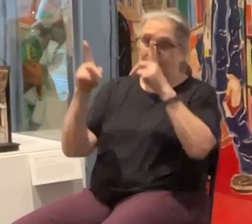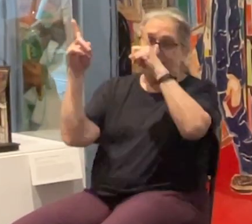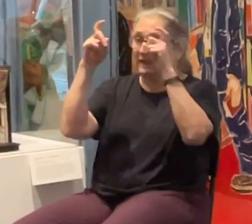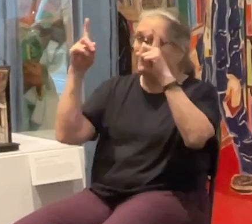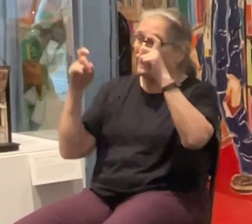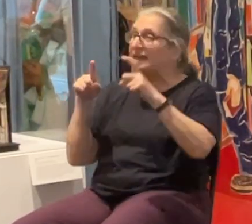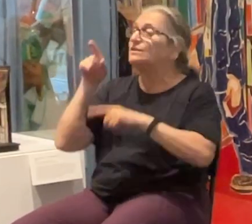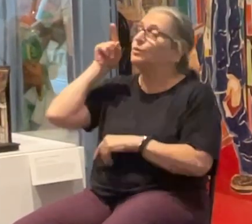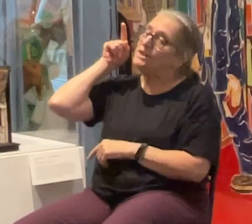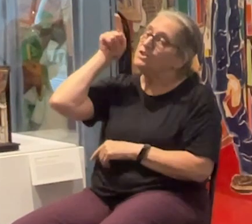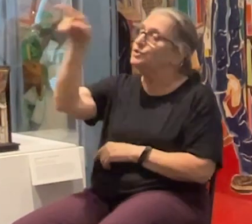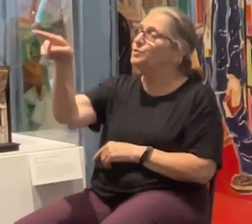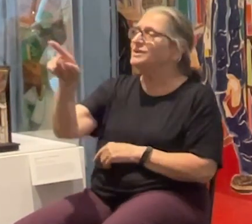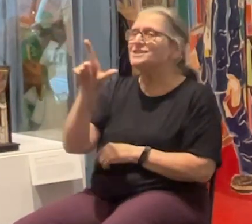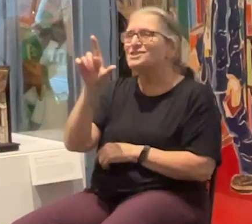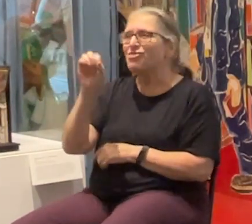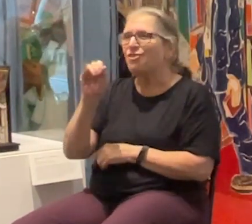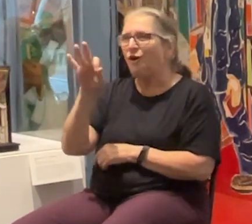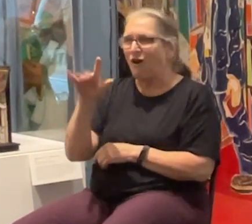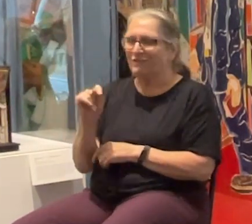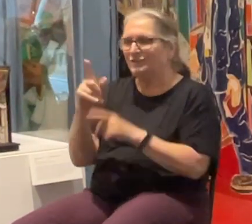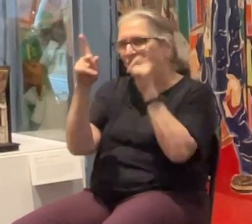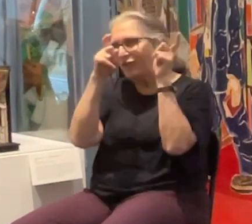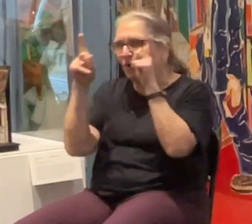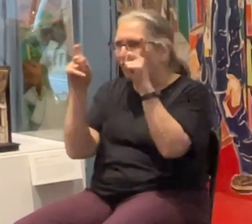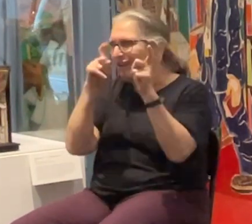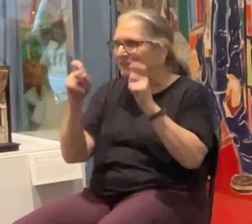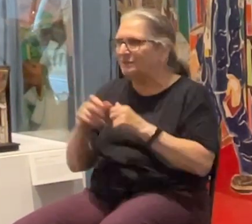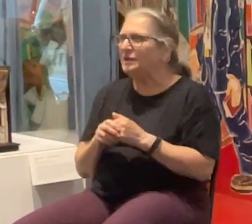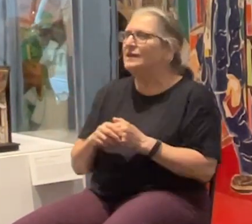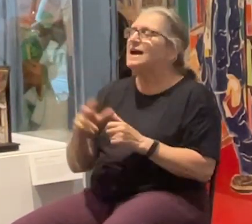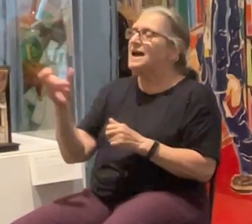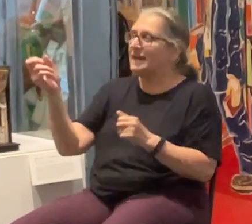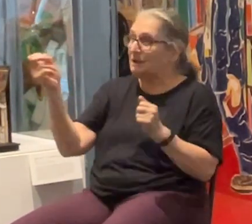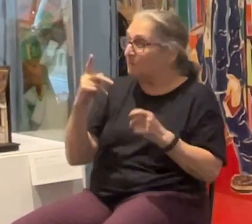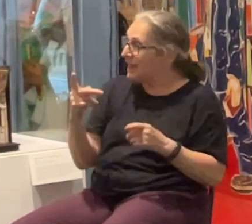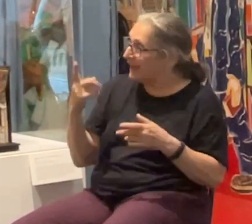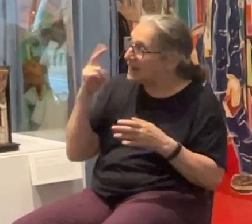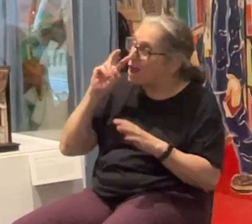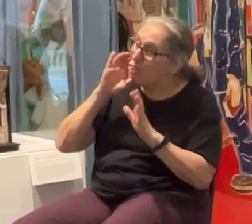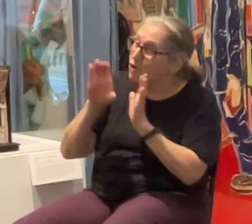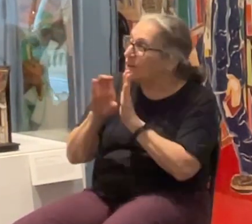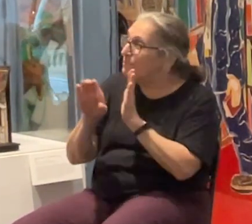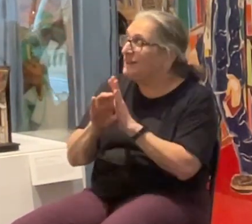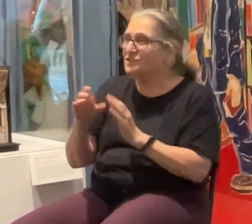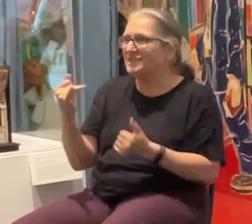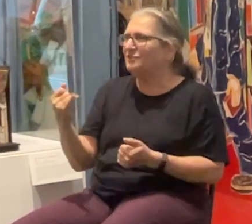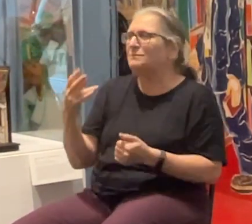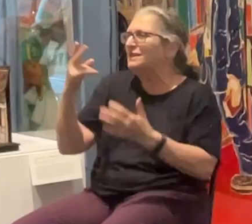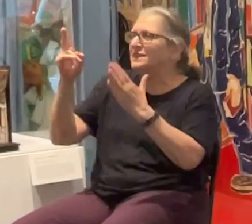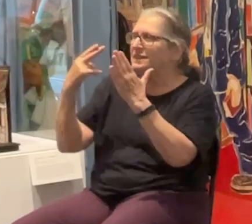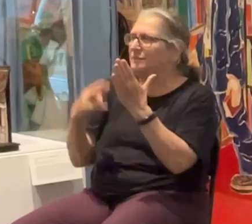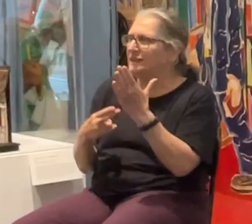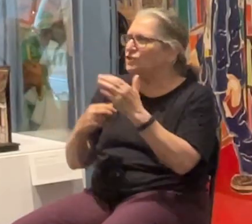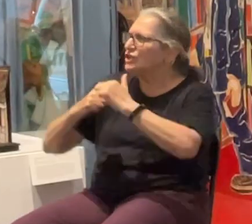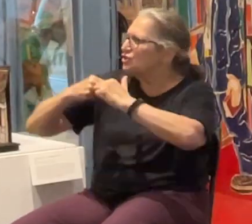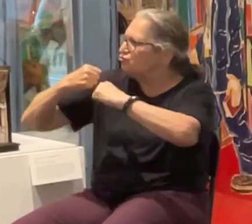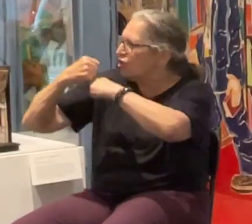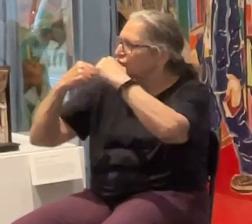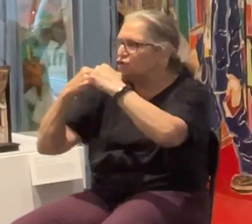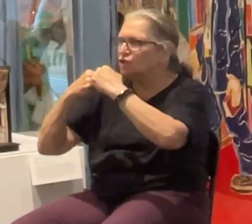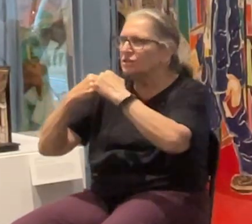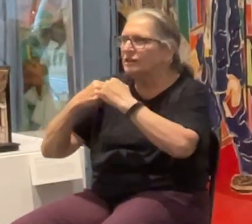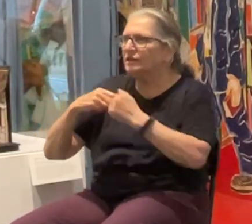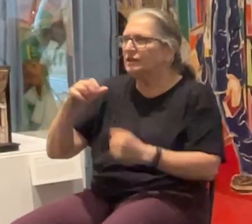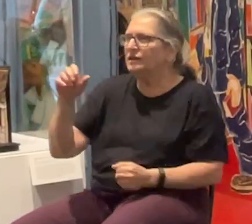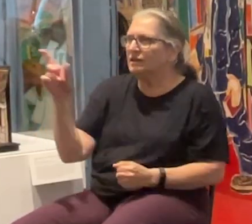in his loft. Mm-hmm. So when I came back up there and I look at these pictures now, well, not pictures, the sculpture, like you have